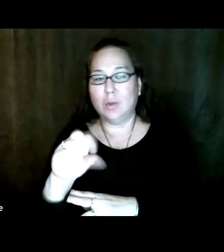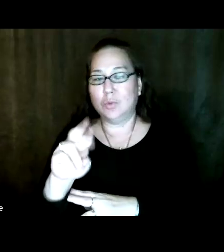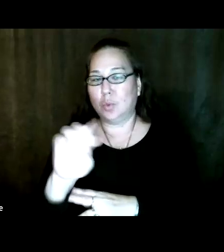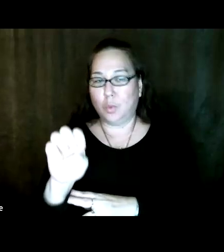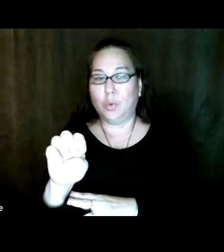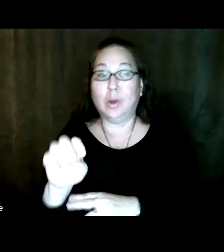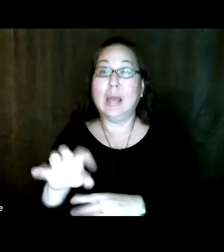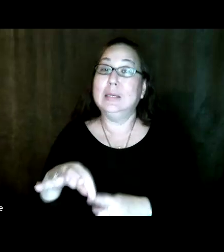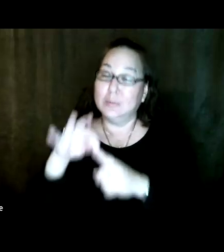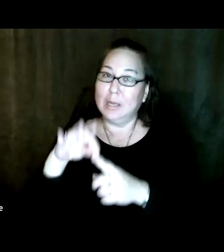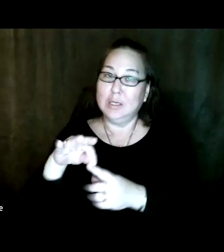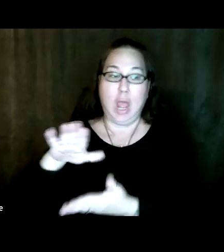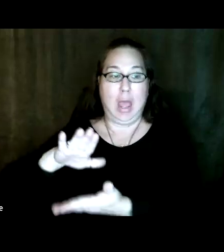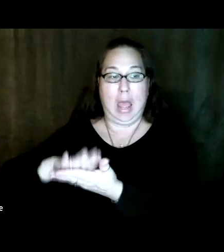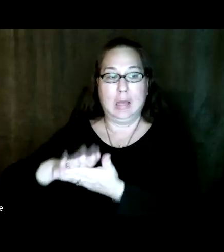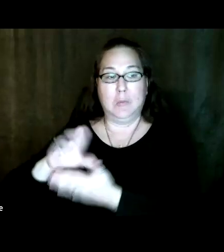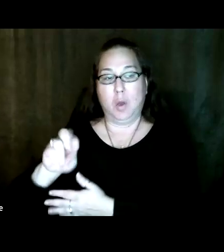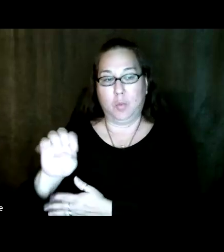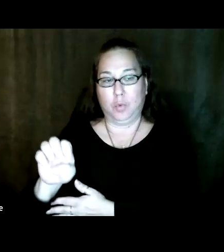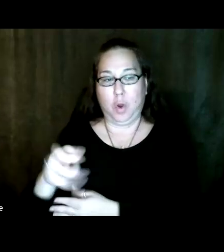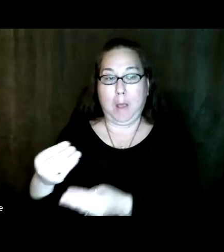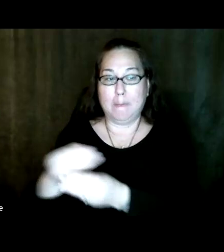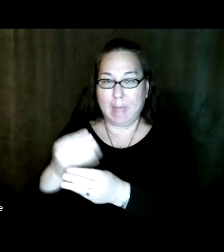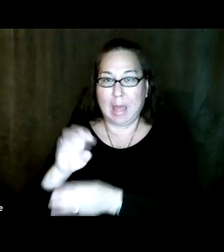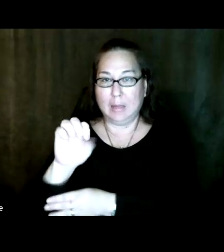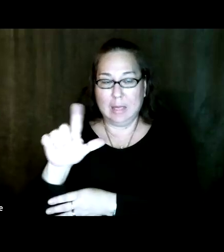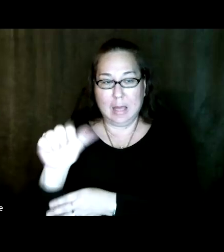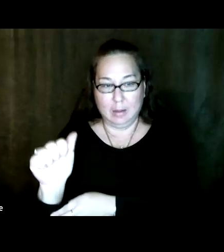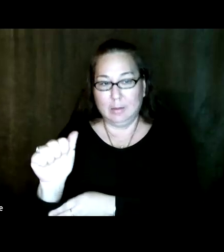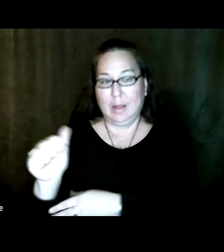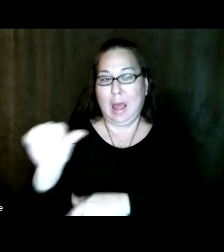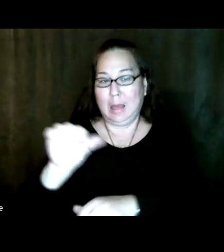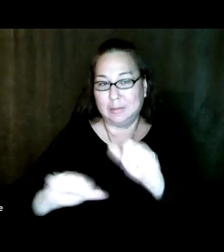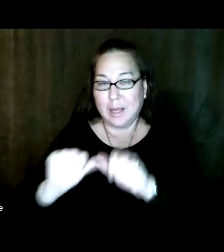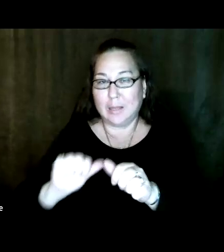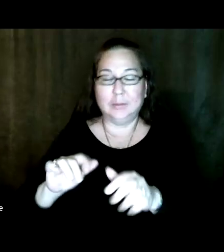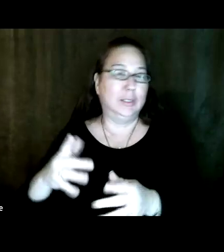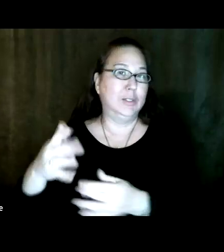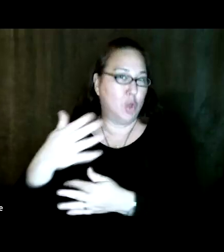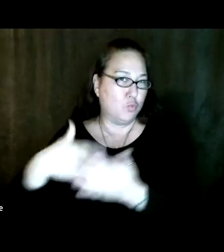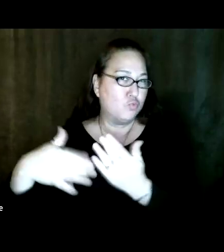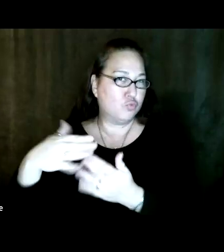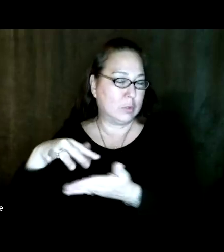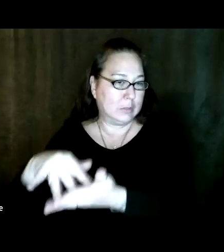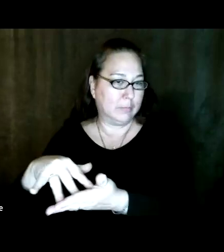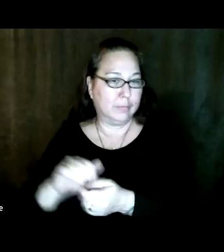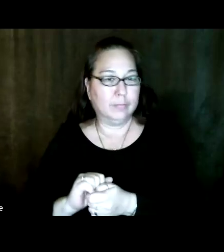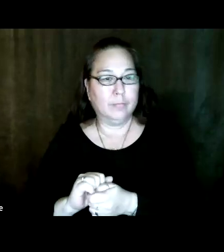later, we'll hear more on the district's work and some of the outstanding issues that we continue to address and are committed to solve.